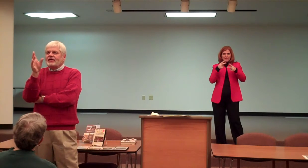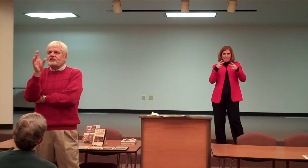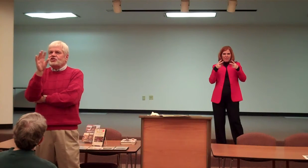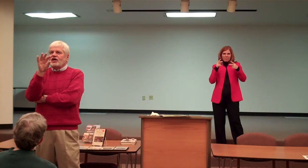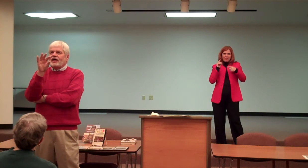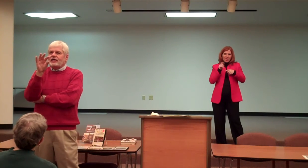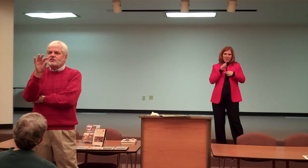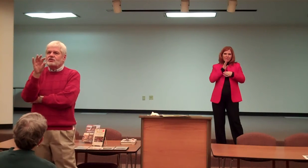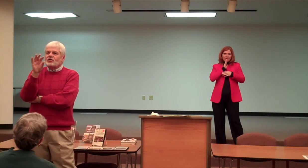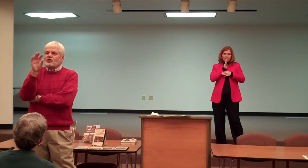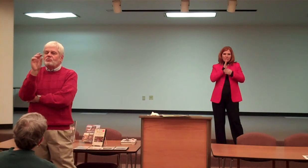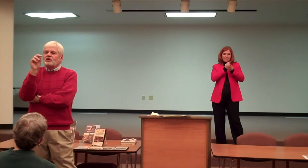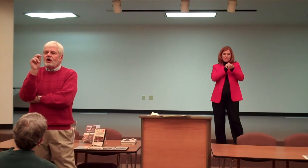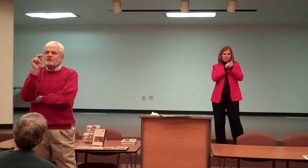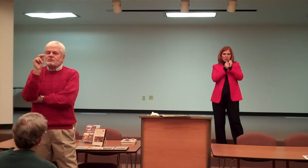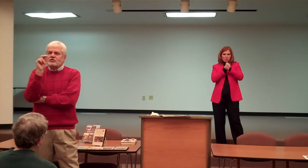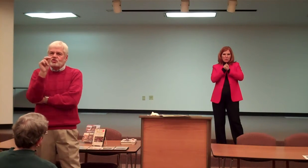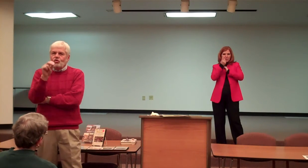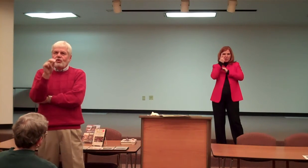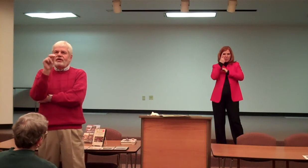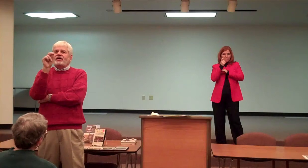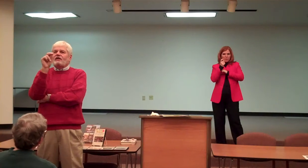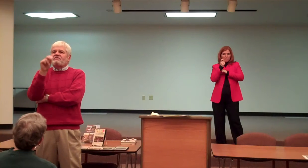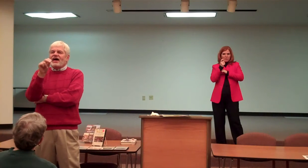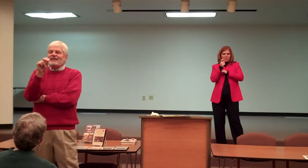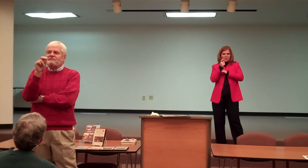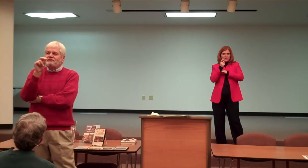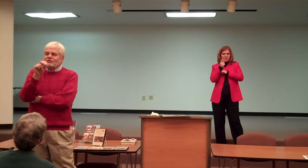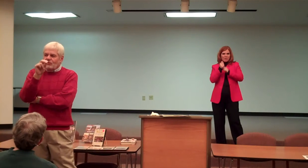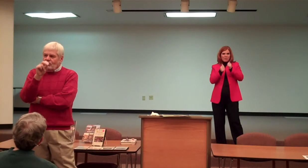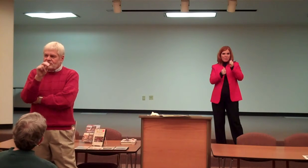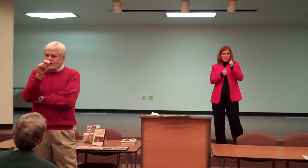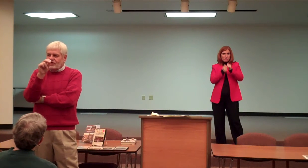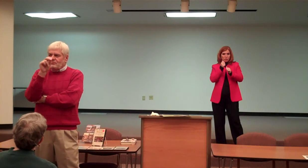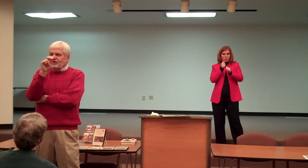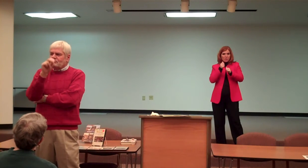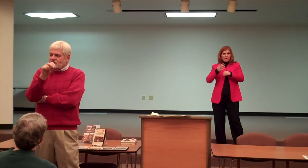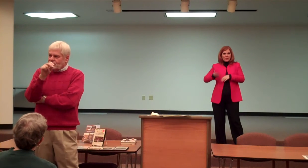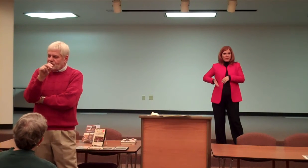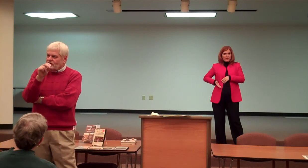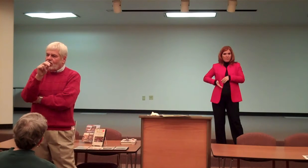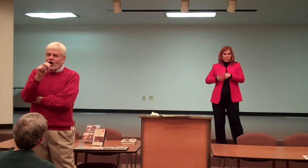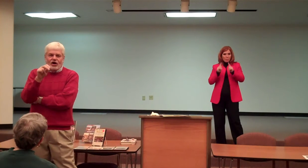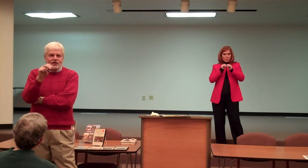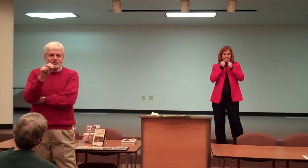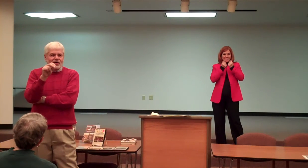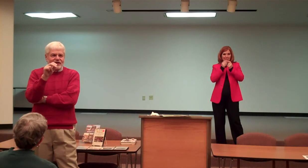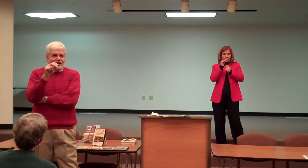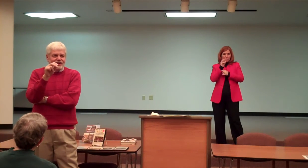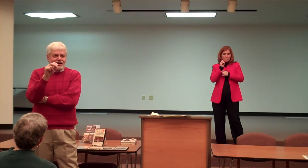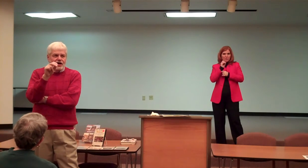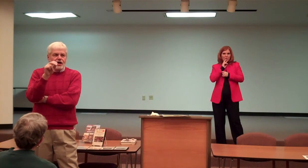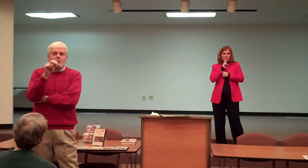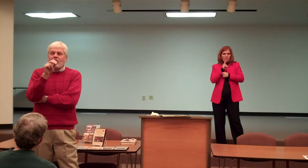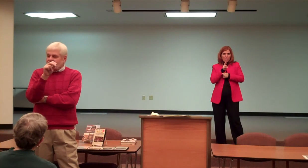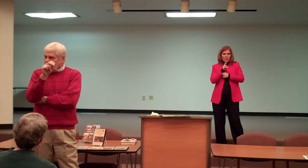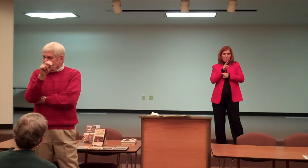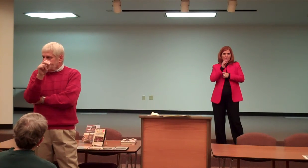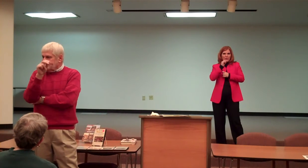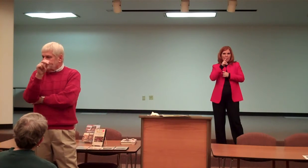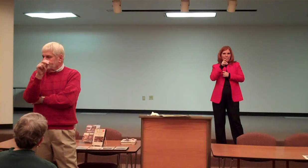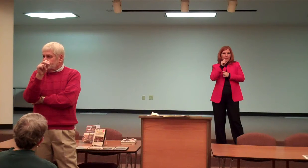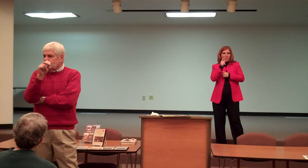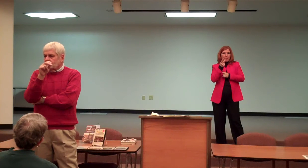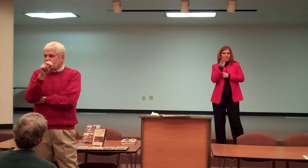to be changed because the majority of that football team in Michigan are, ready?